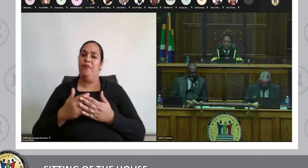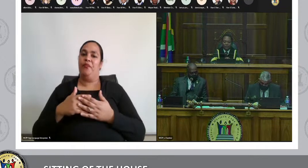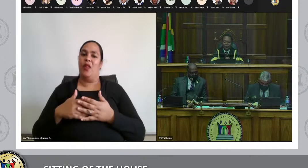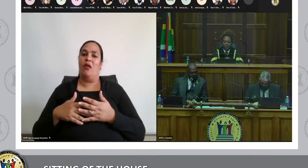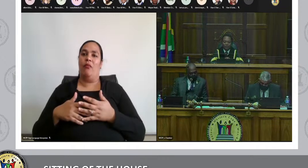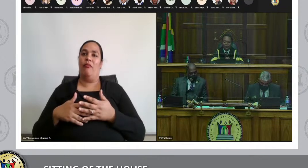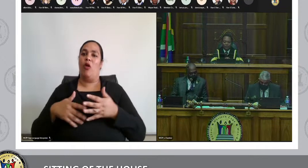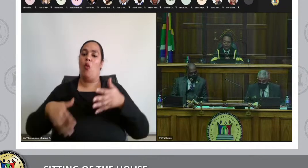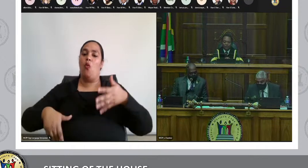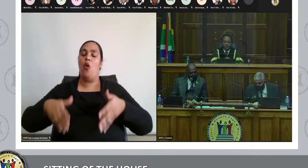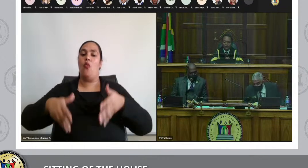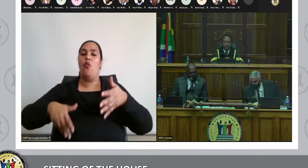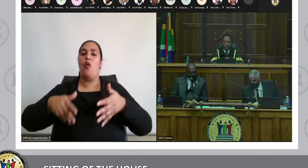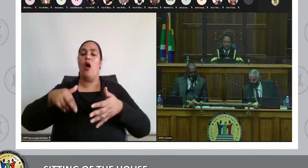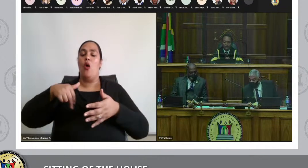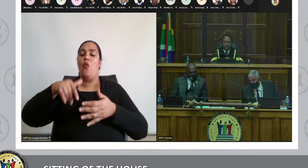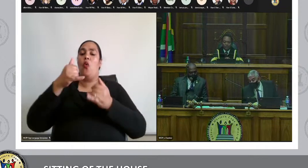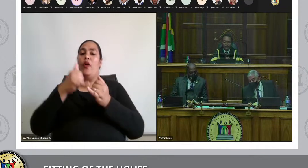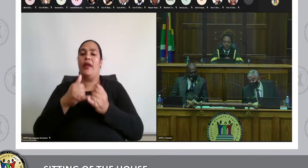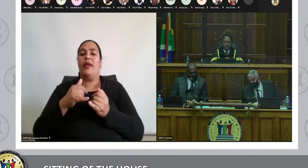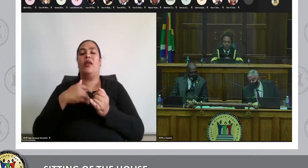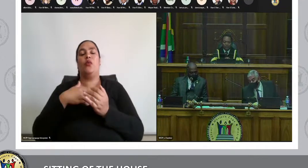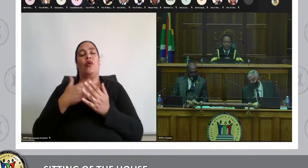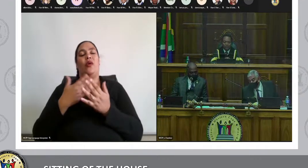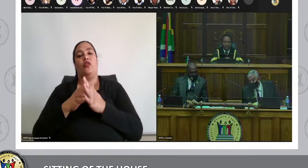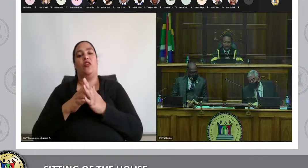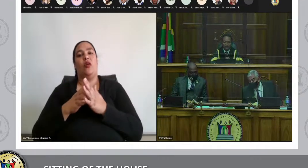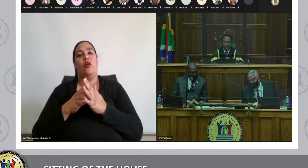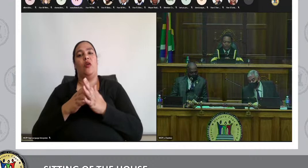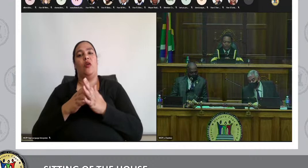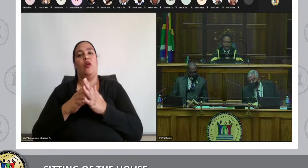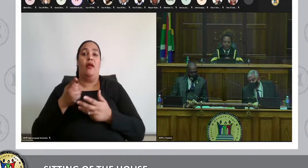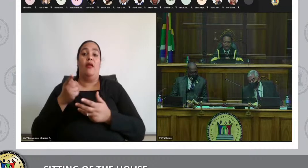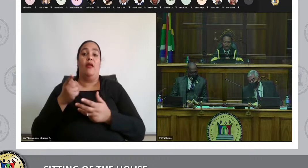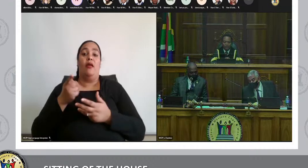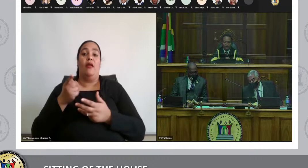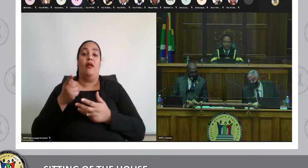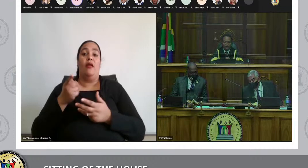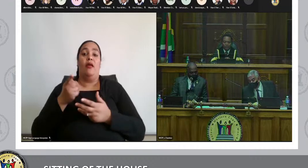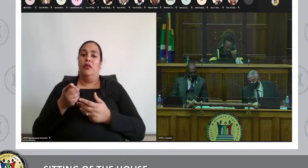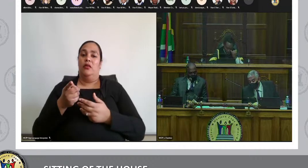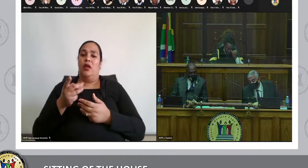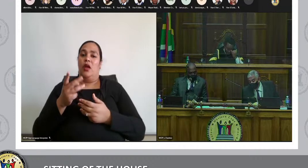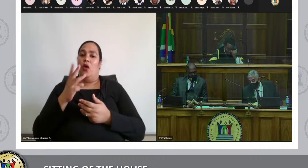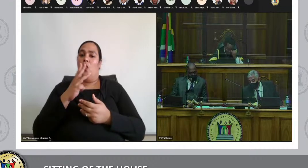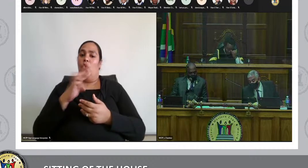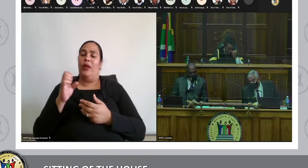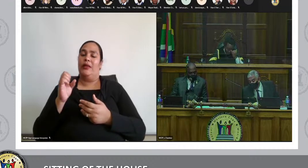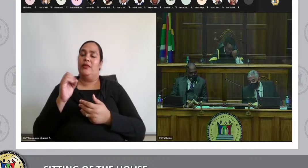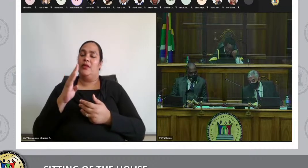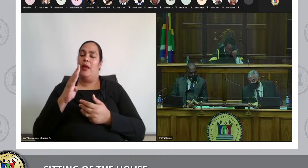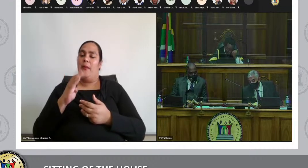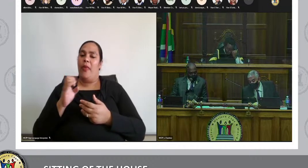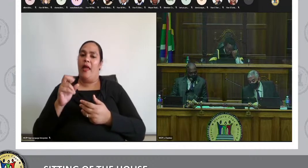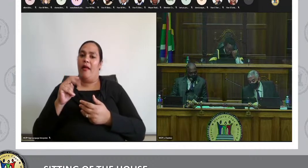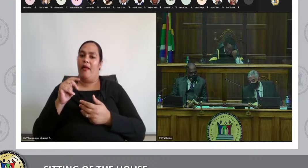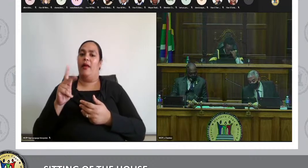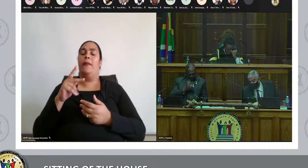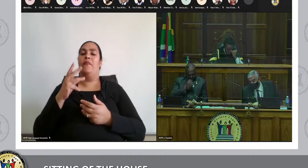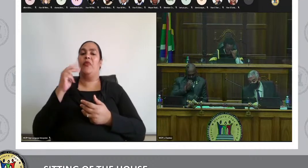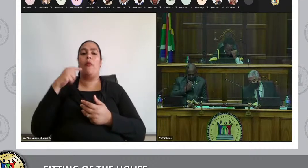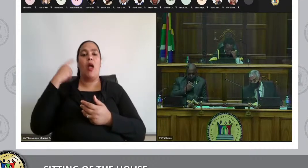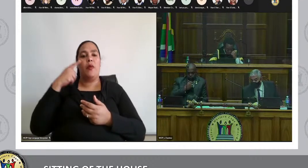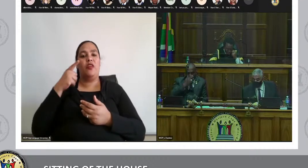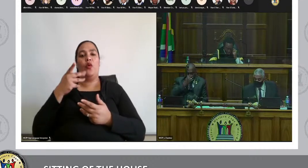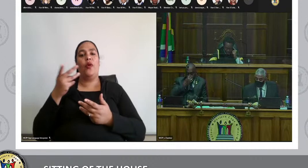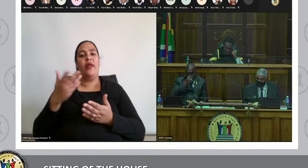where we create the percentage. For example, we were in West Bank, in Malmesbury, where they could be able,